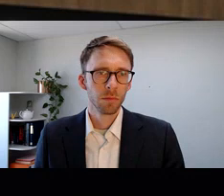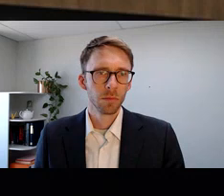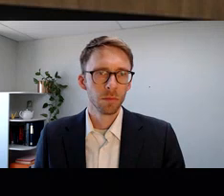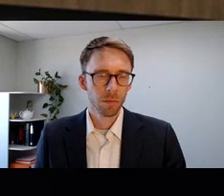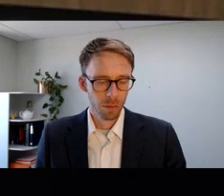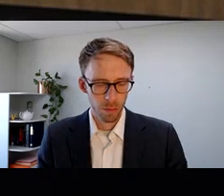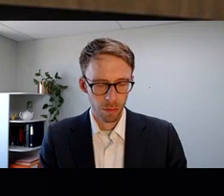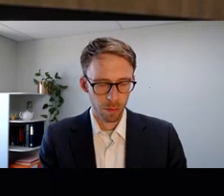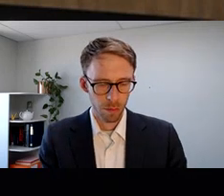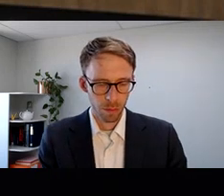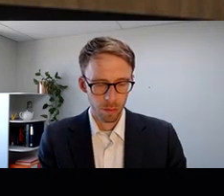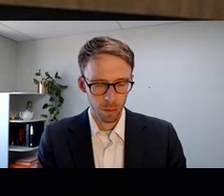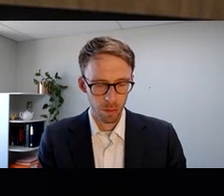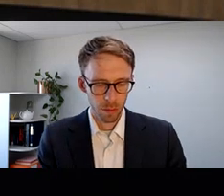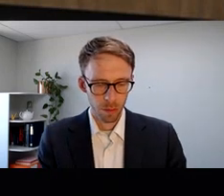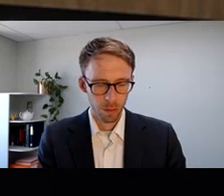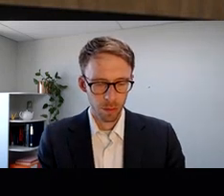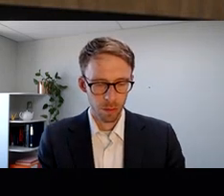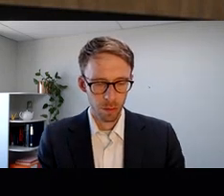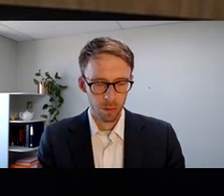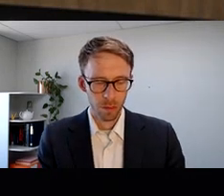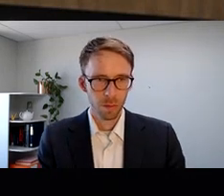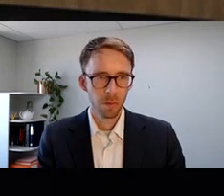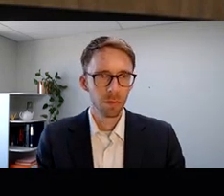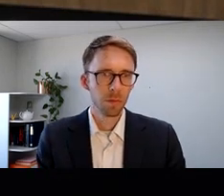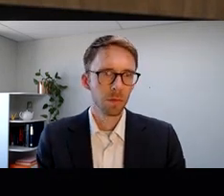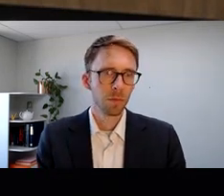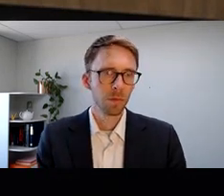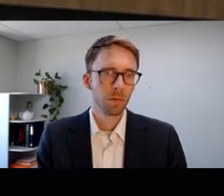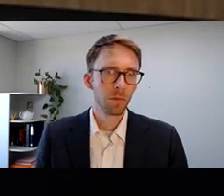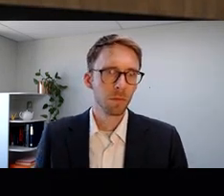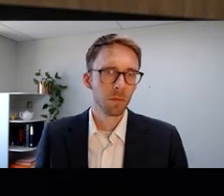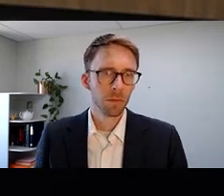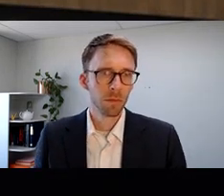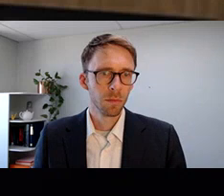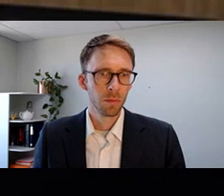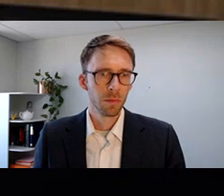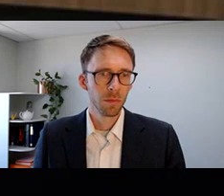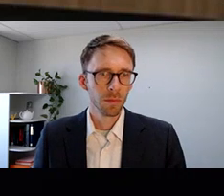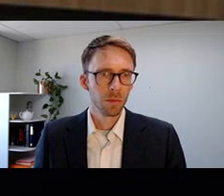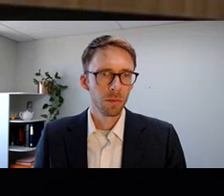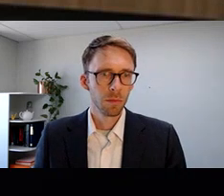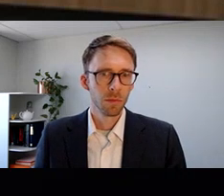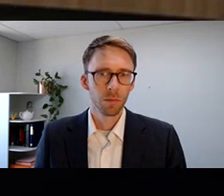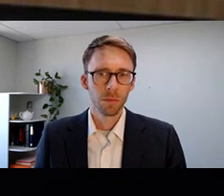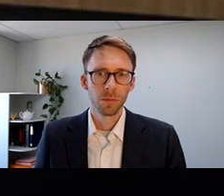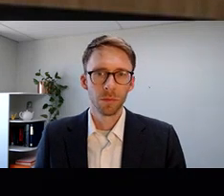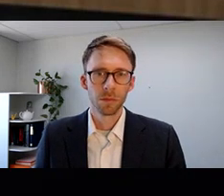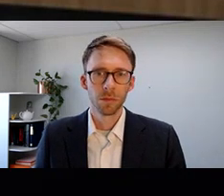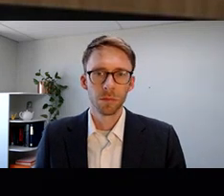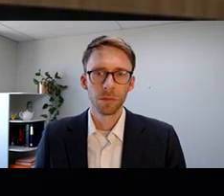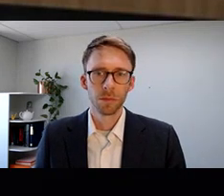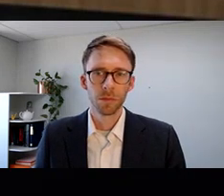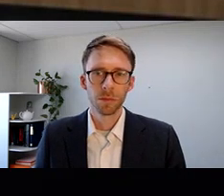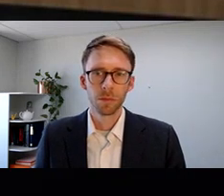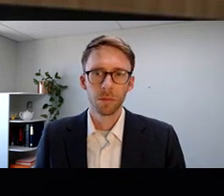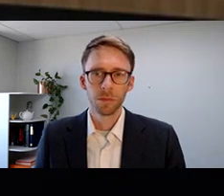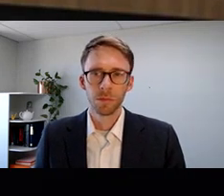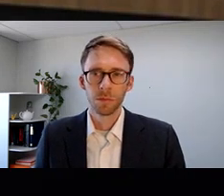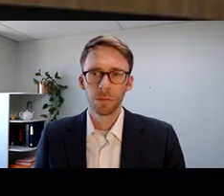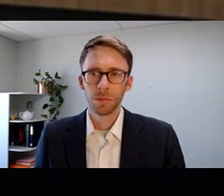So I'm really confident that these new resources tailored to the specific groups of people that work and support people